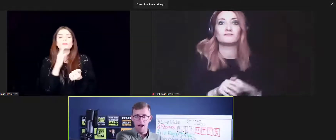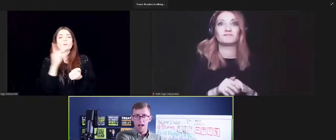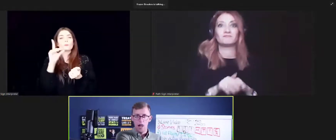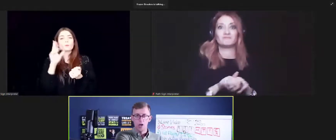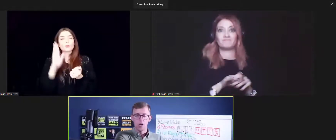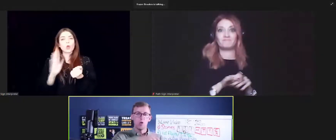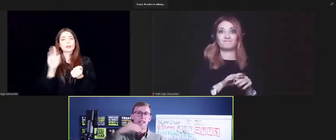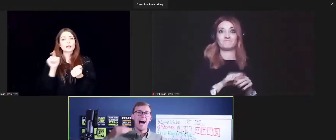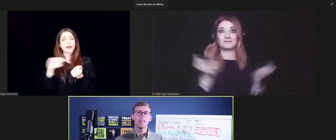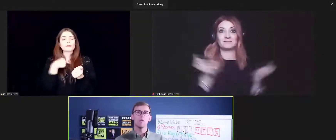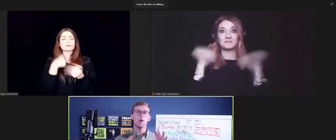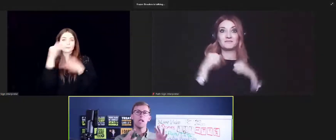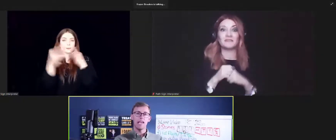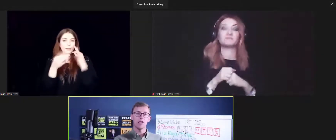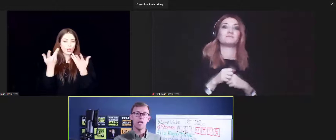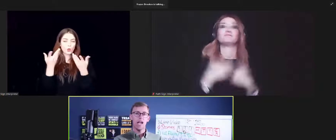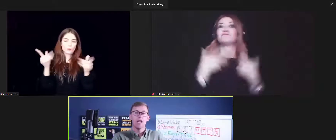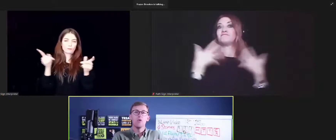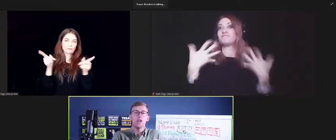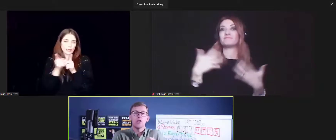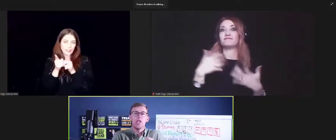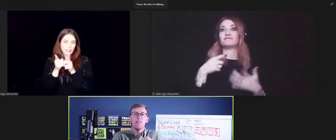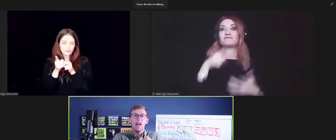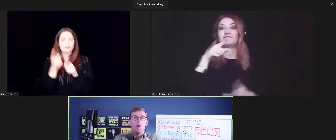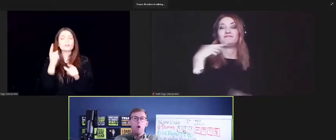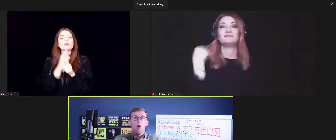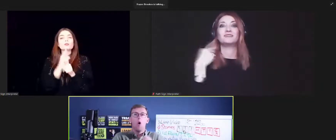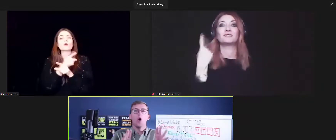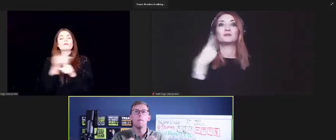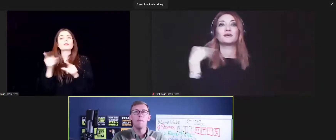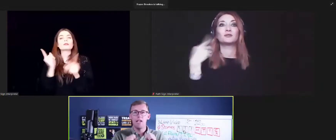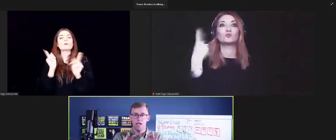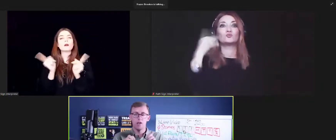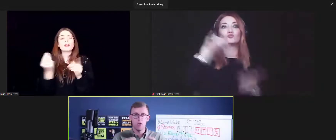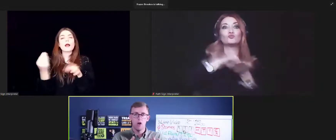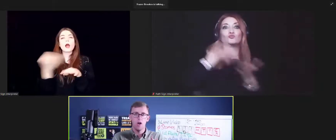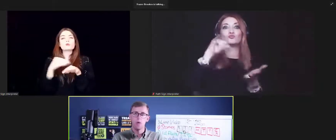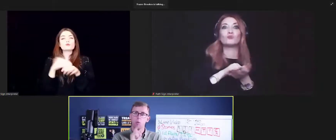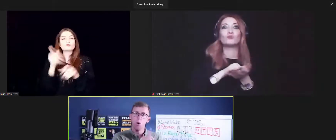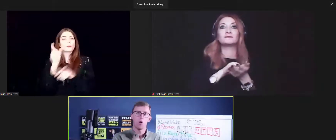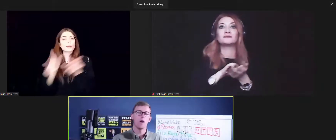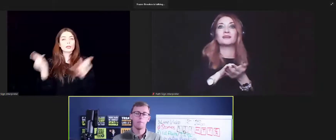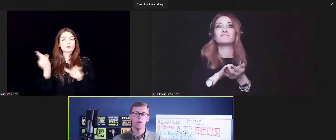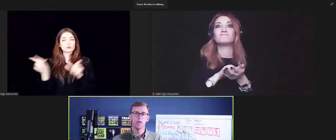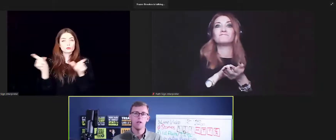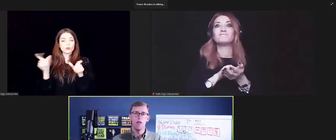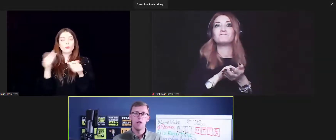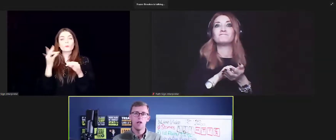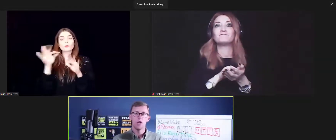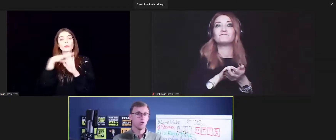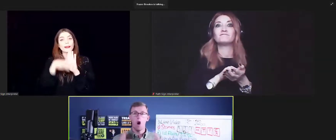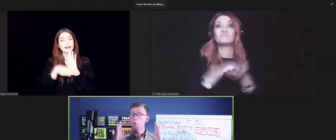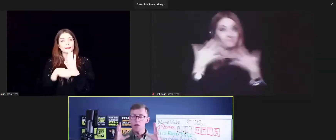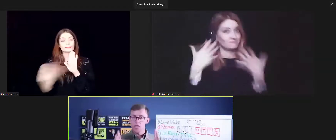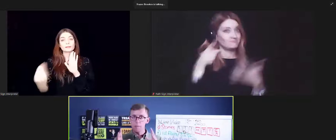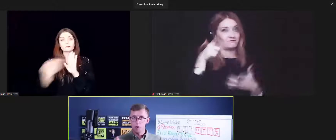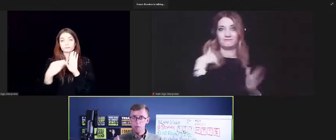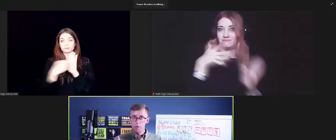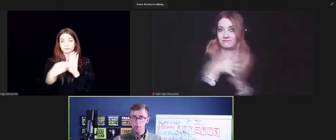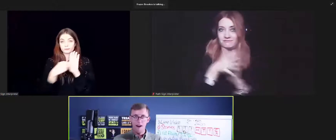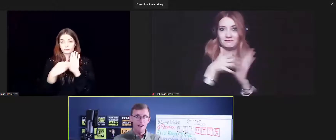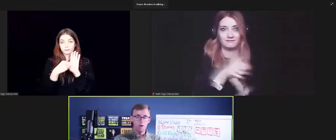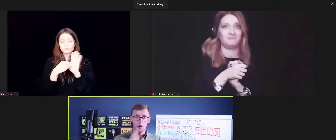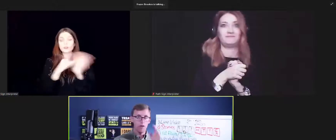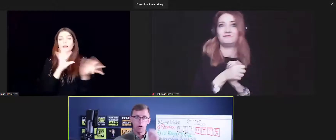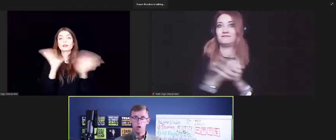number, you can add them to a list and you can send them all a message with one quick button. So it's not a WhatsApp group